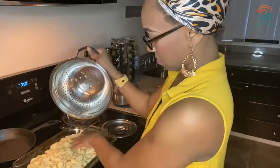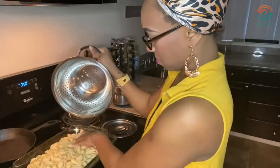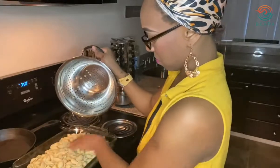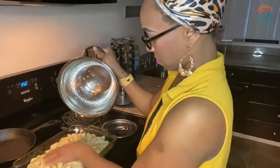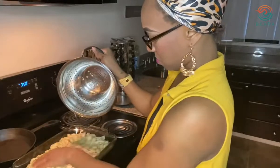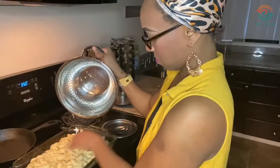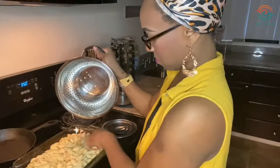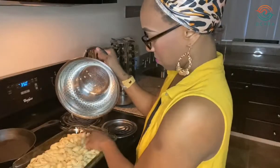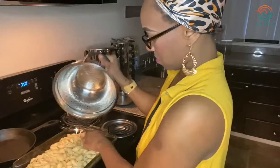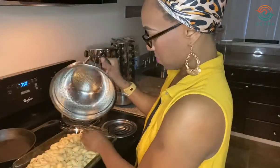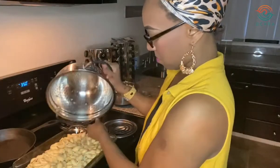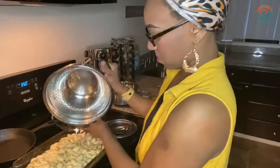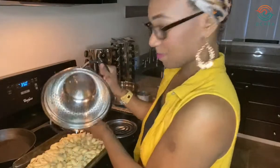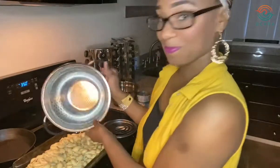Make sure all the shells are in.